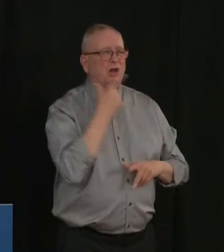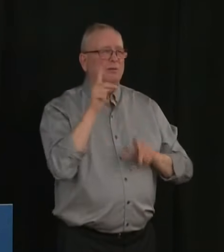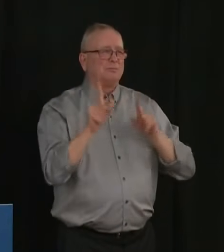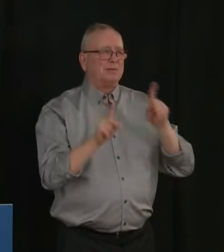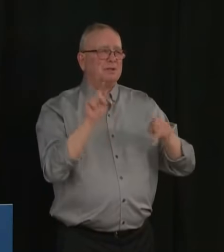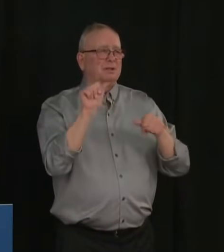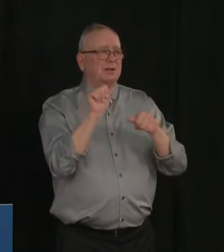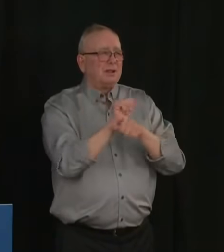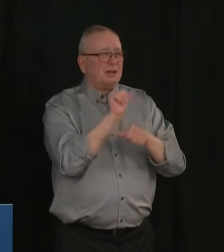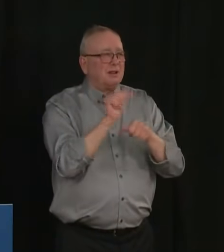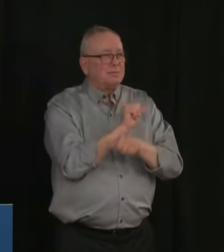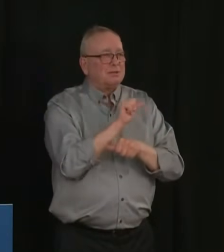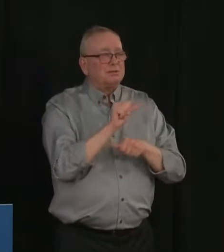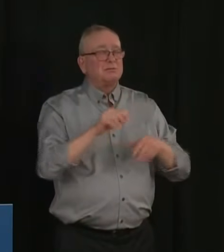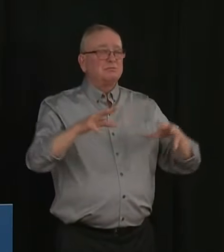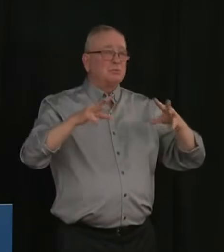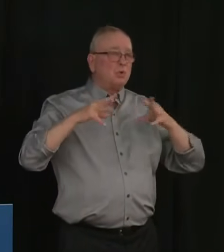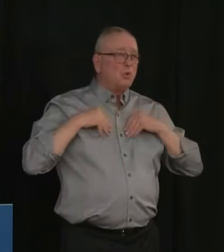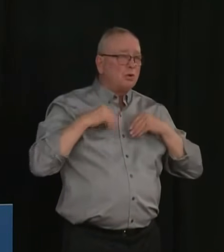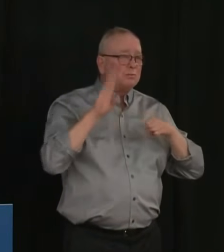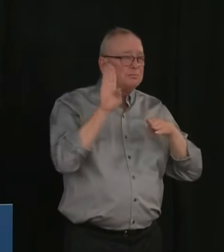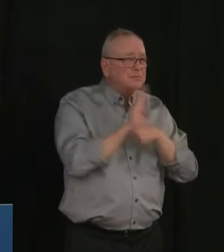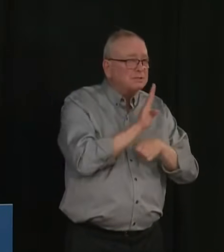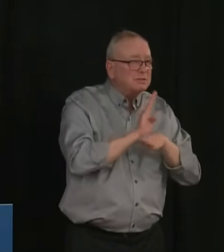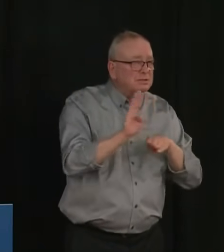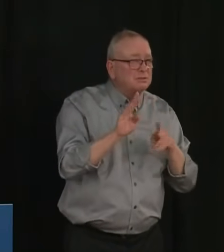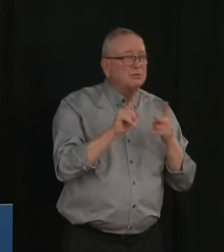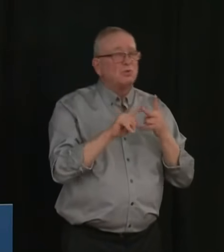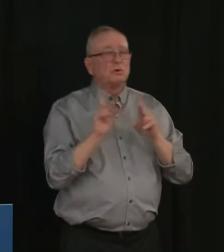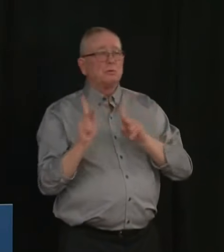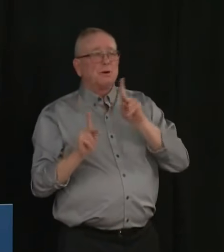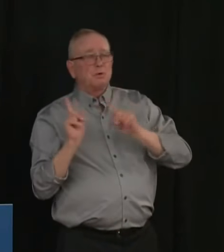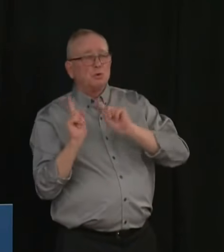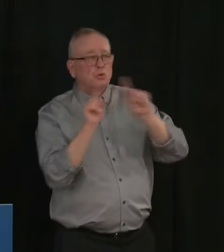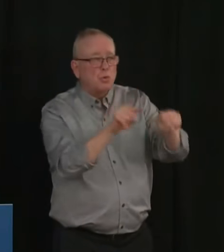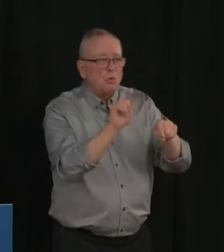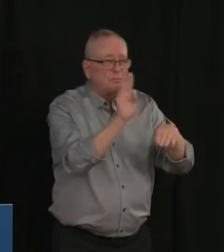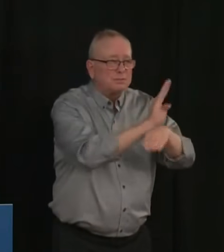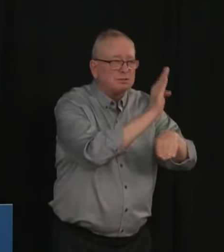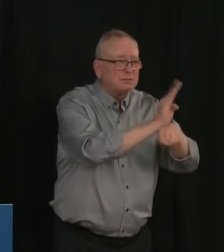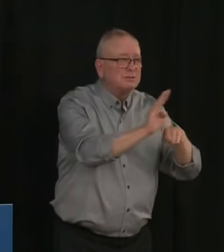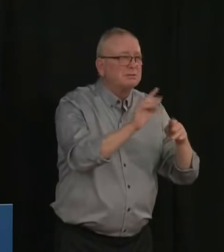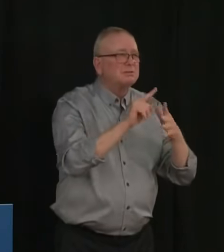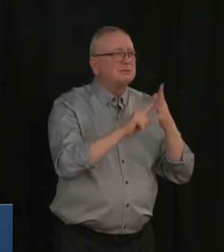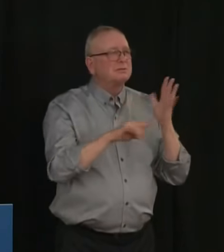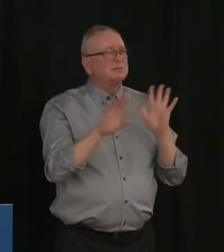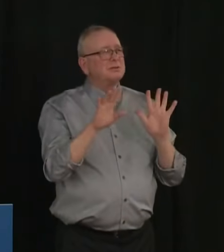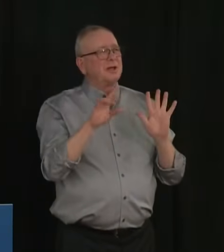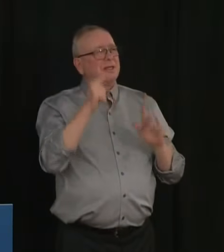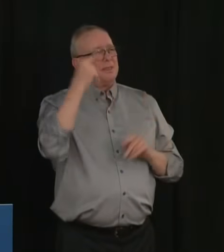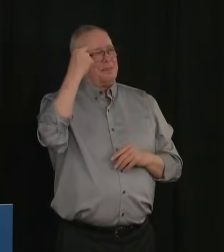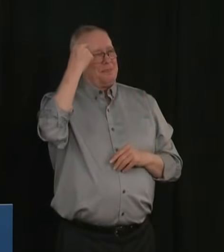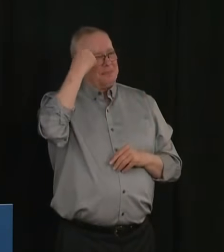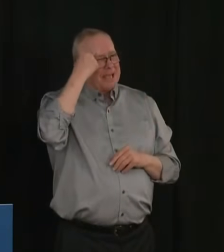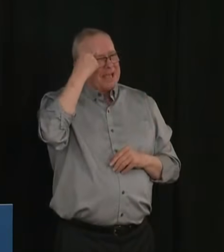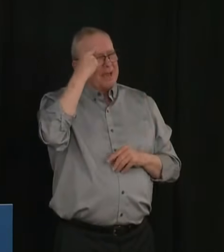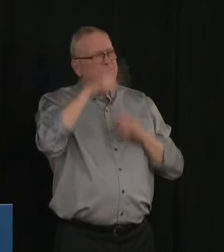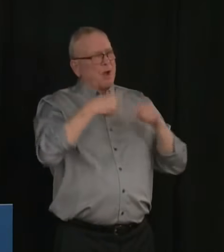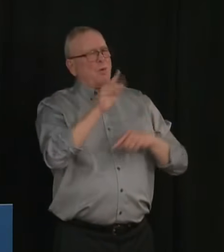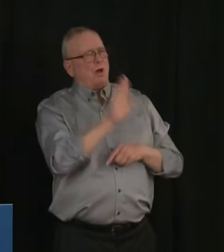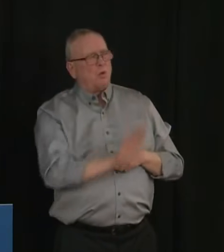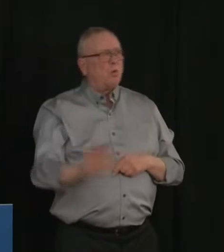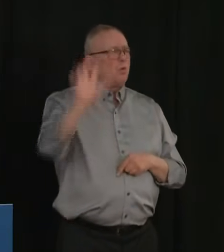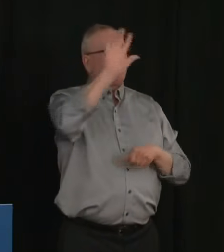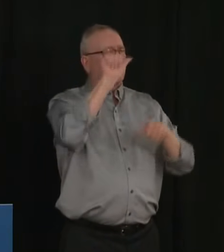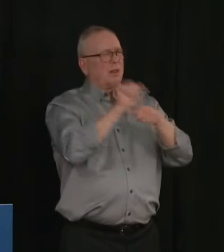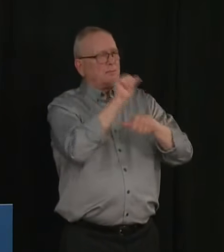run businesses, those who attend those businesses, to think about their communities and to think about how part of the frustration is